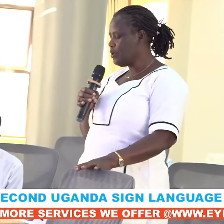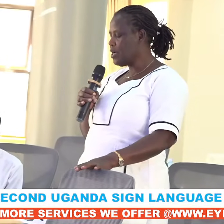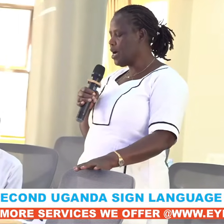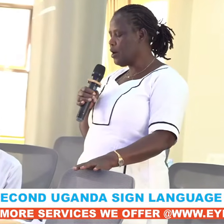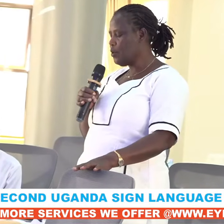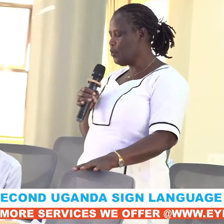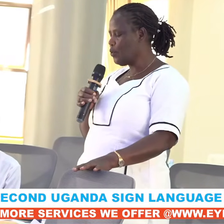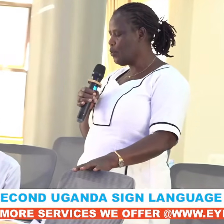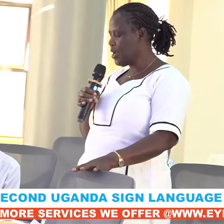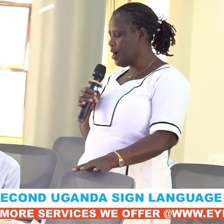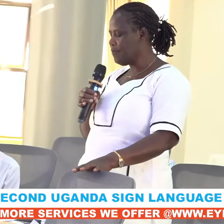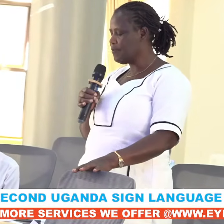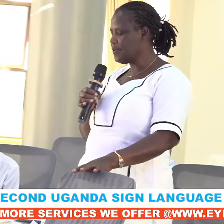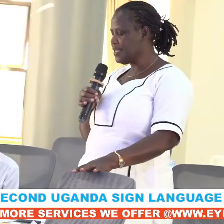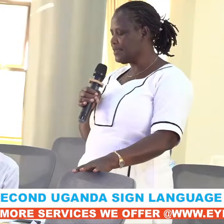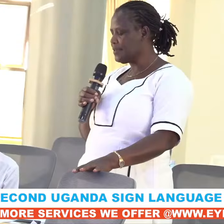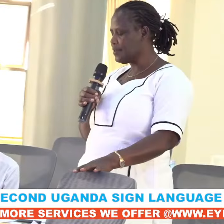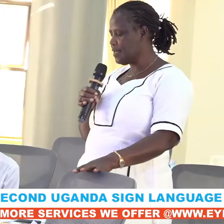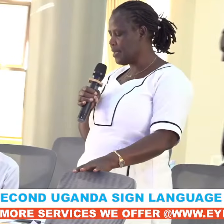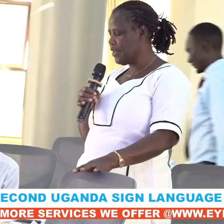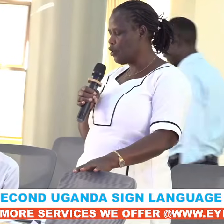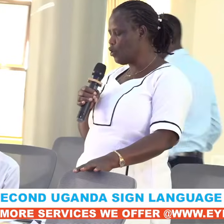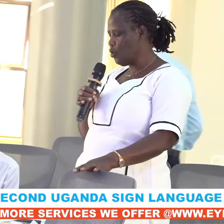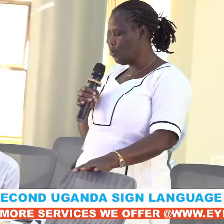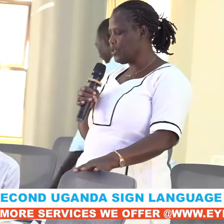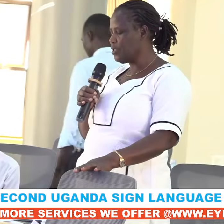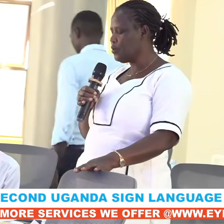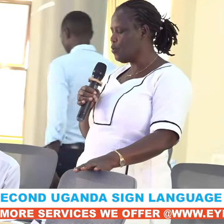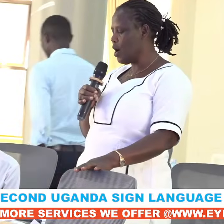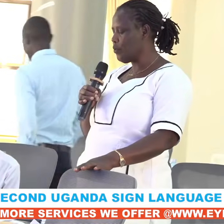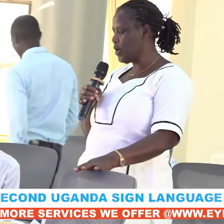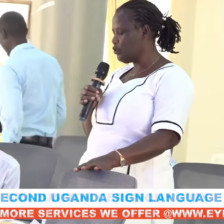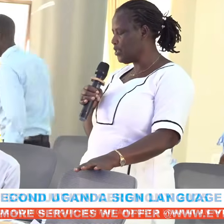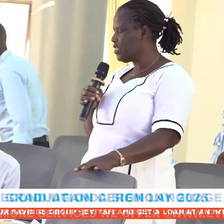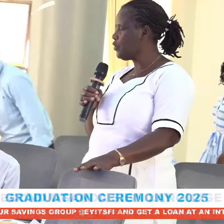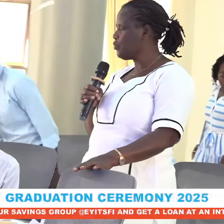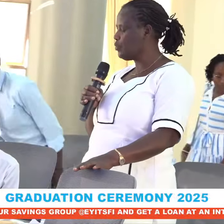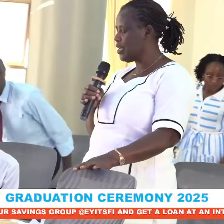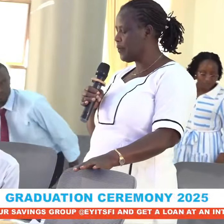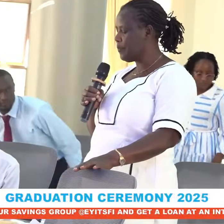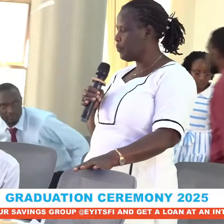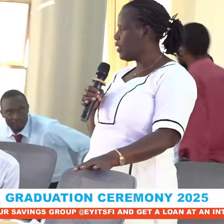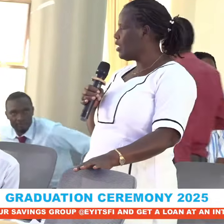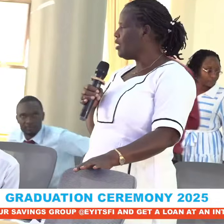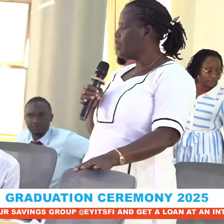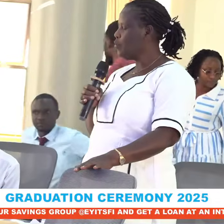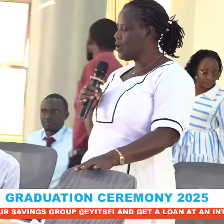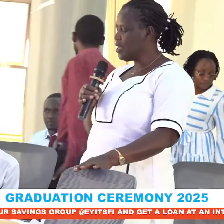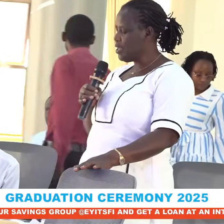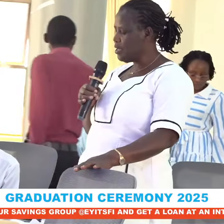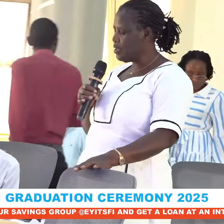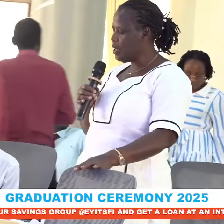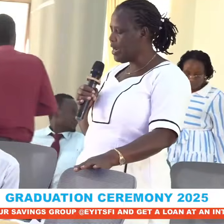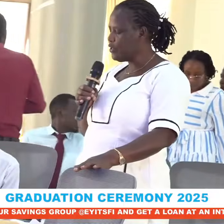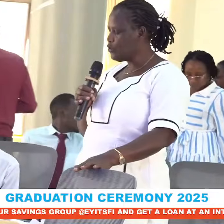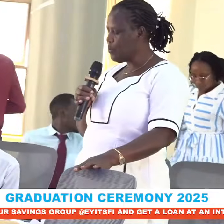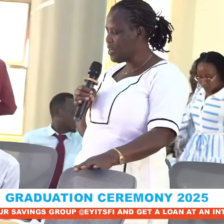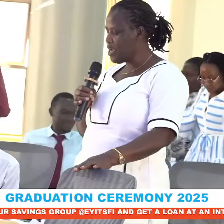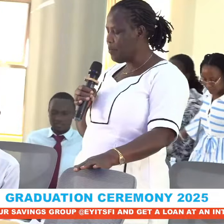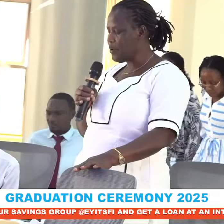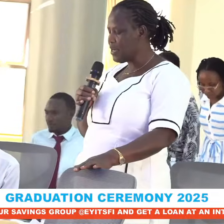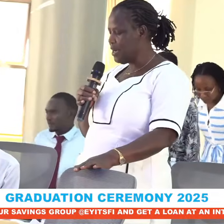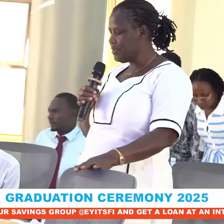And now we have this second cohort who are graduating today. We had so